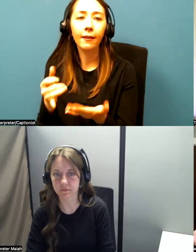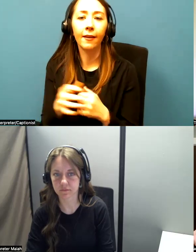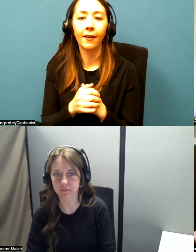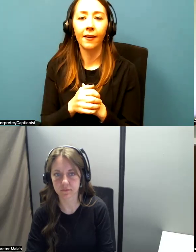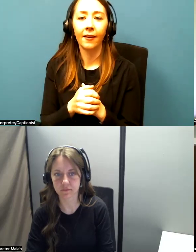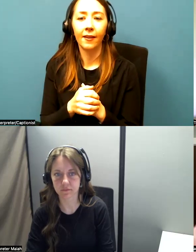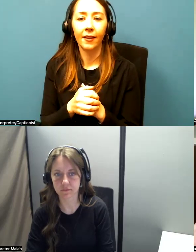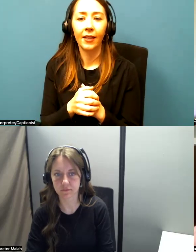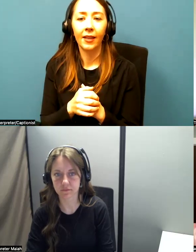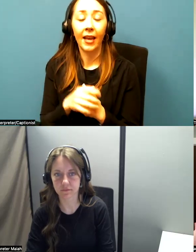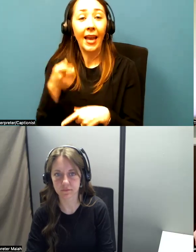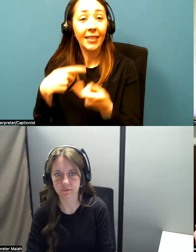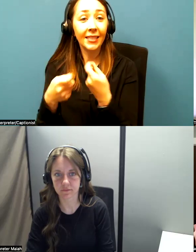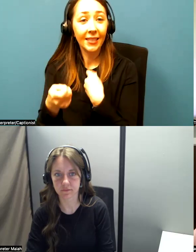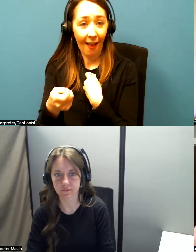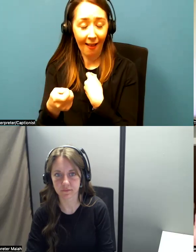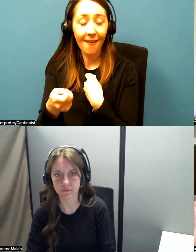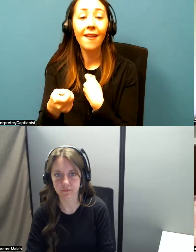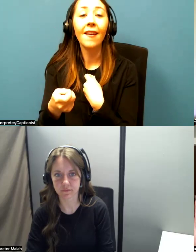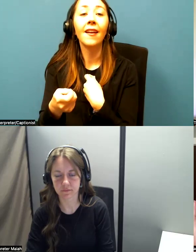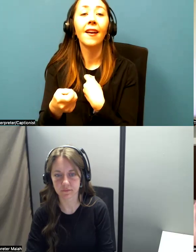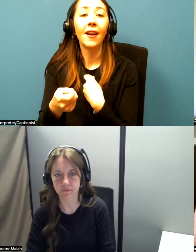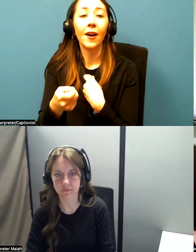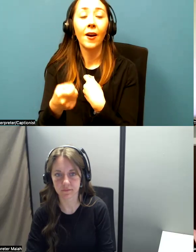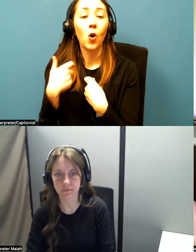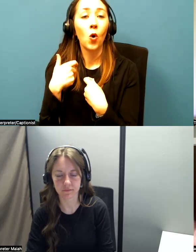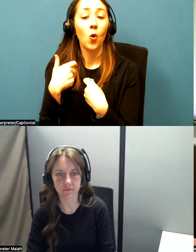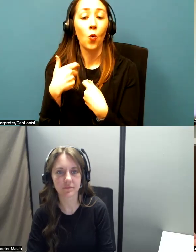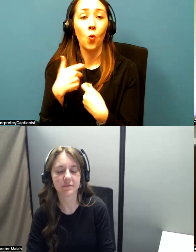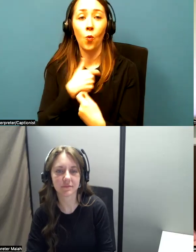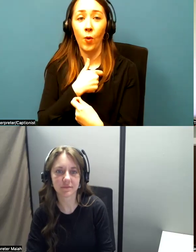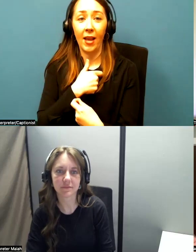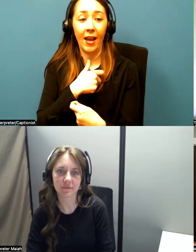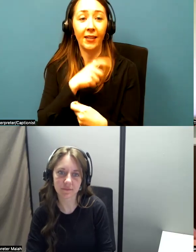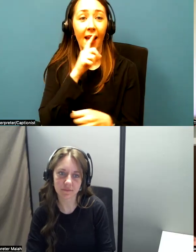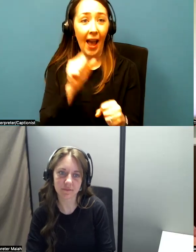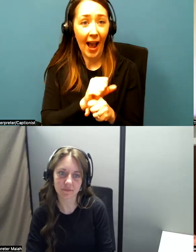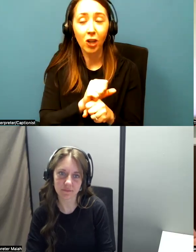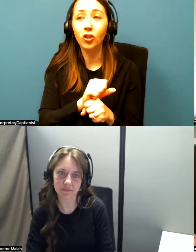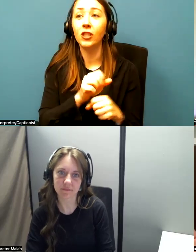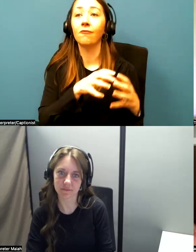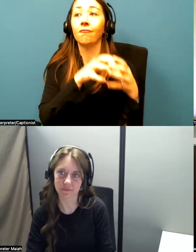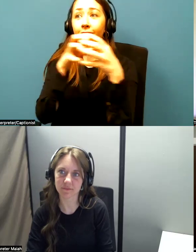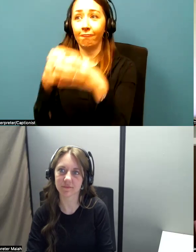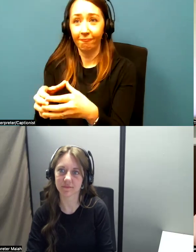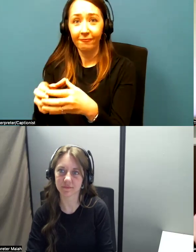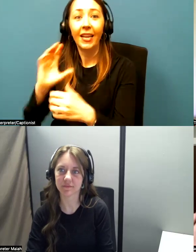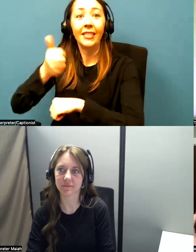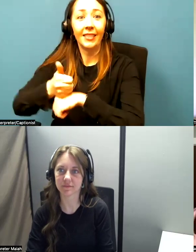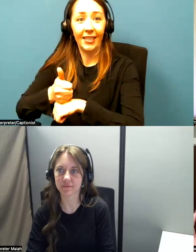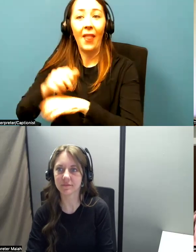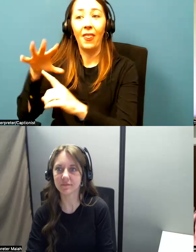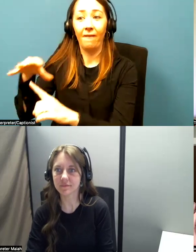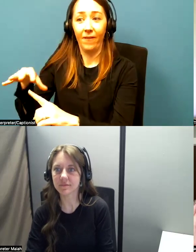And instead, we got to really shoot in the place where the story was taking place, which was